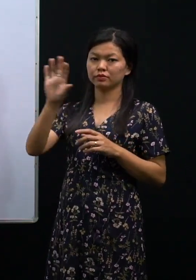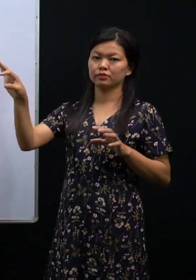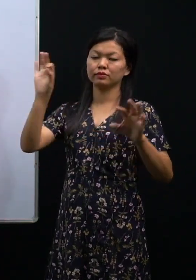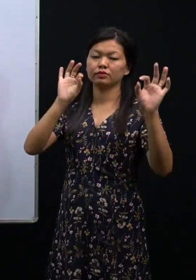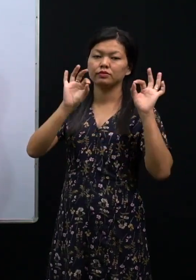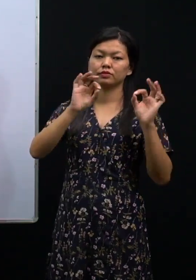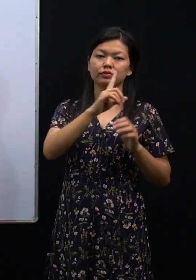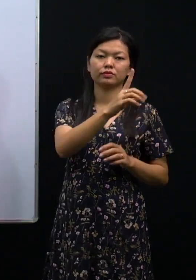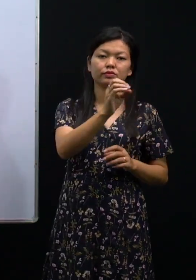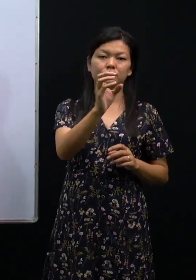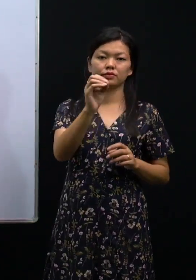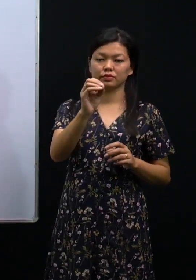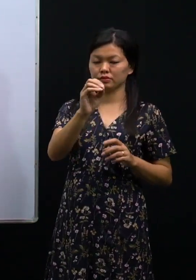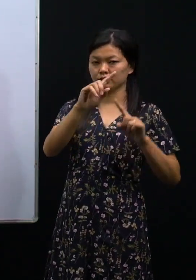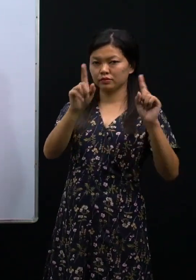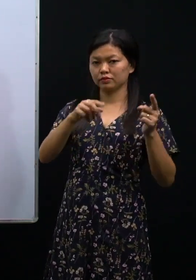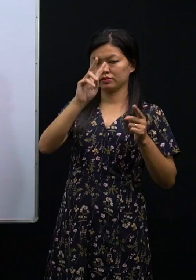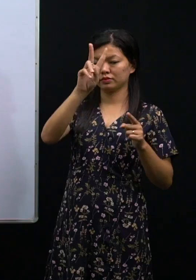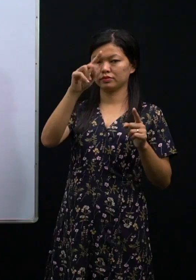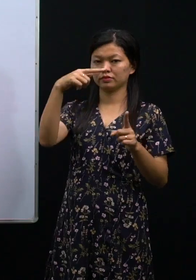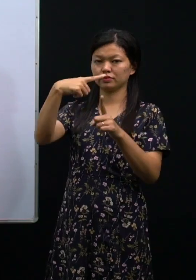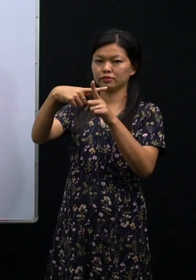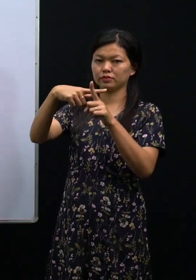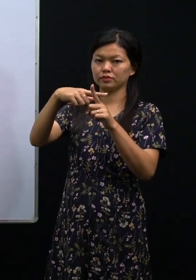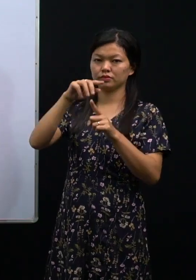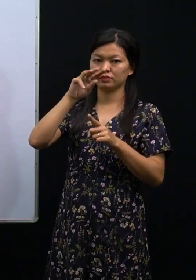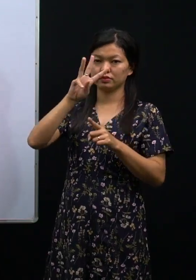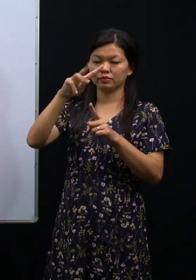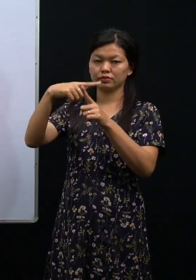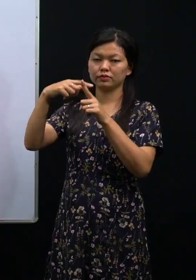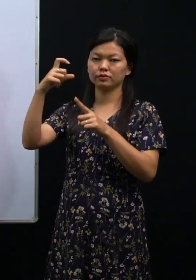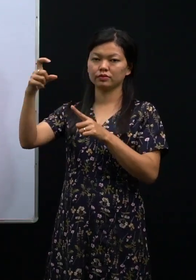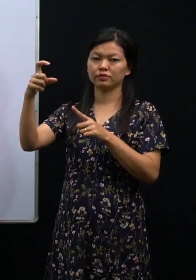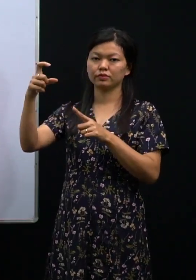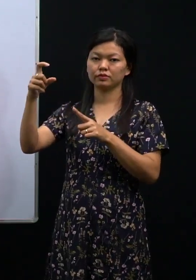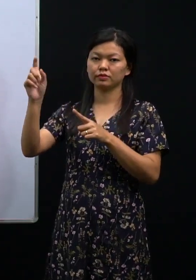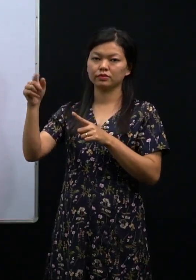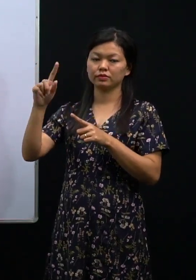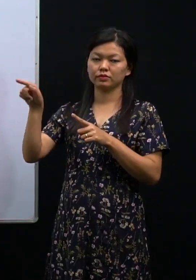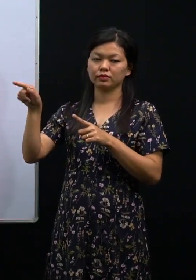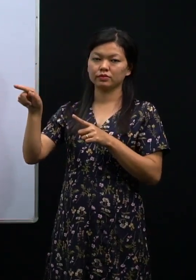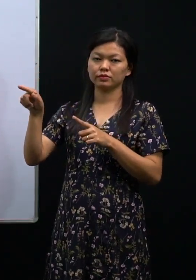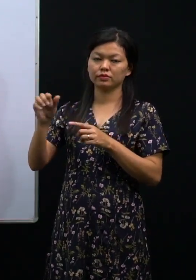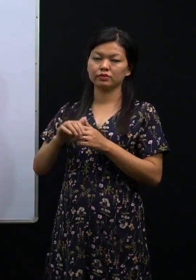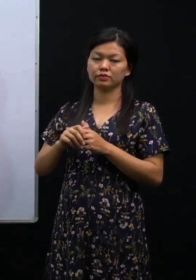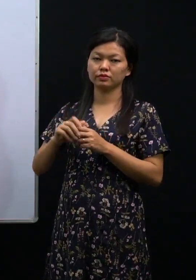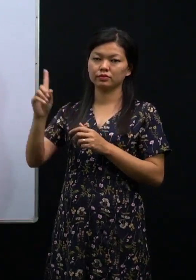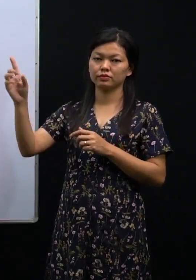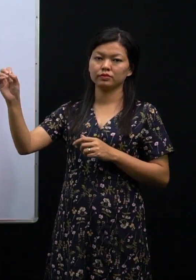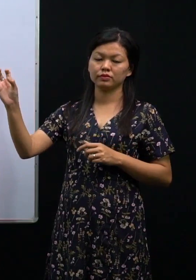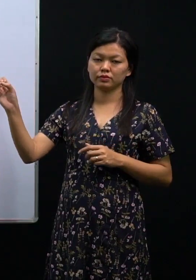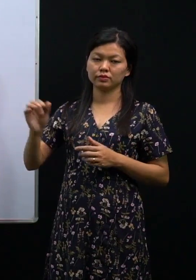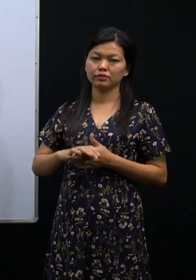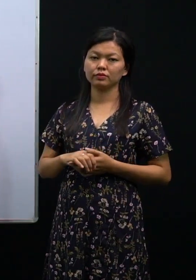plus the sum of the second term 3 plus 7 into what? First term